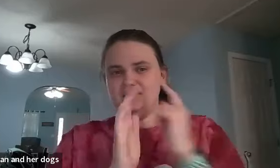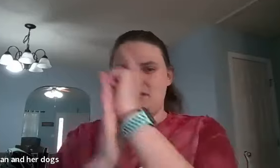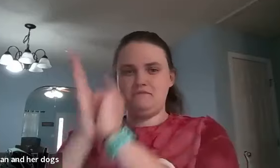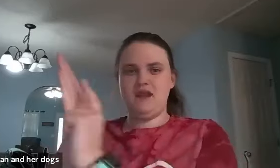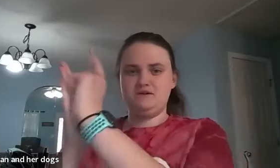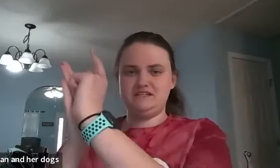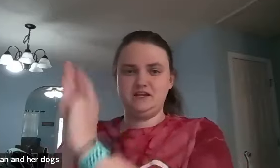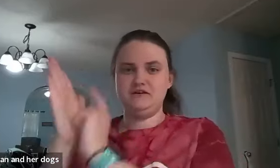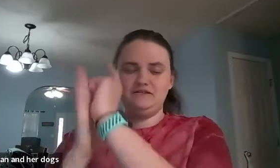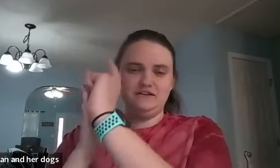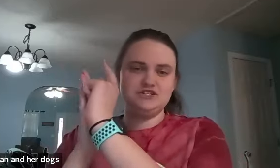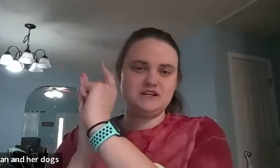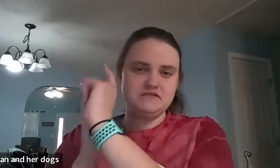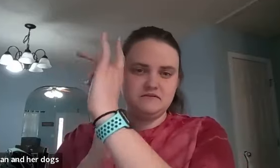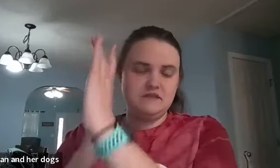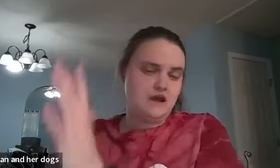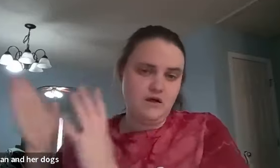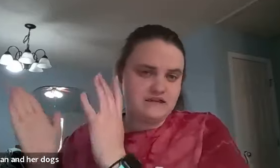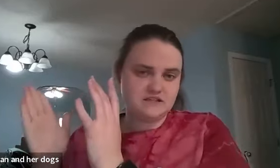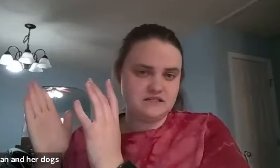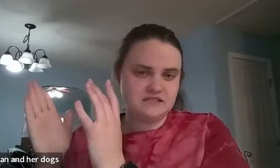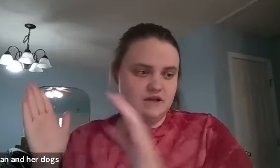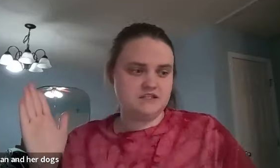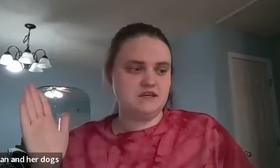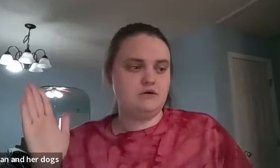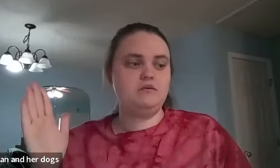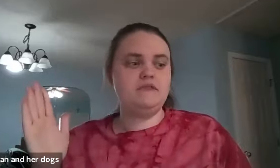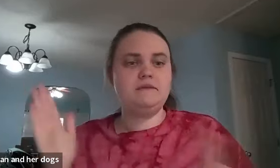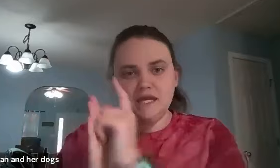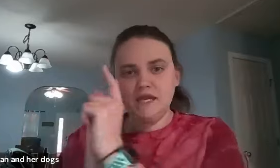going backwards here, they're just going to, all it is going to seem like is saying, okay, well,